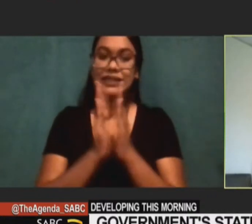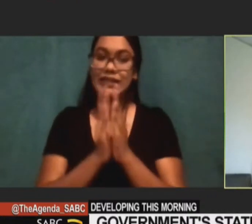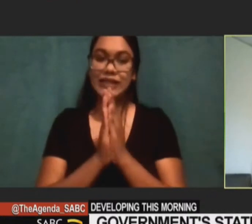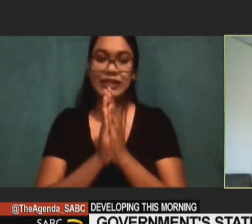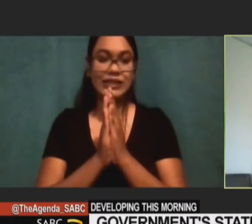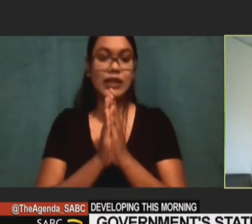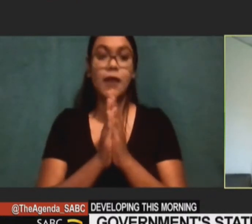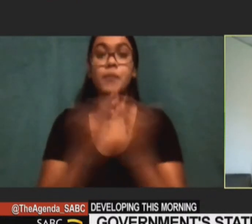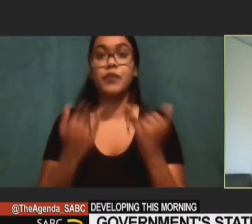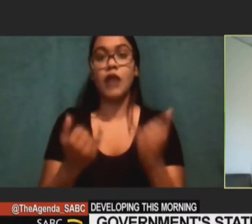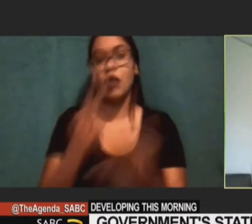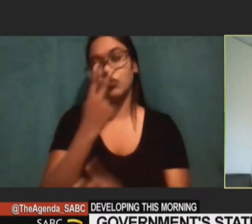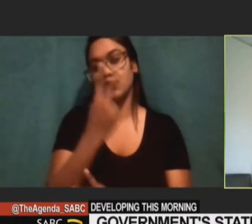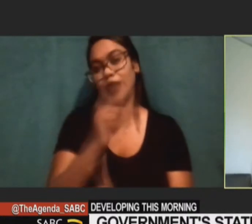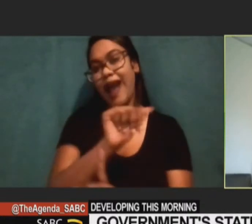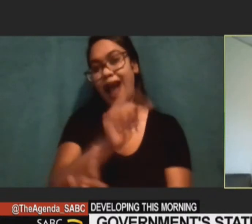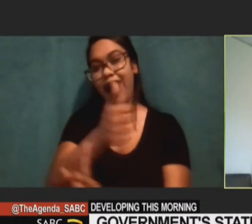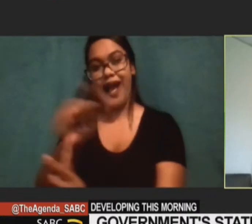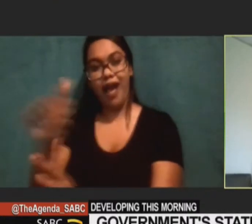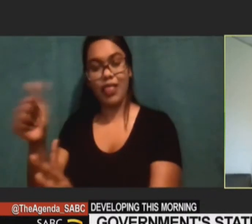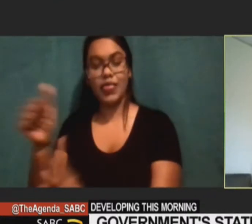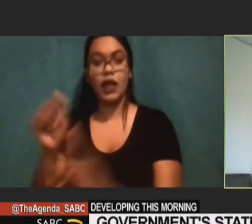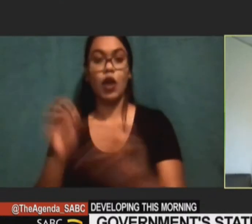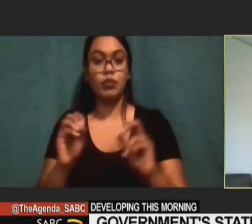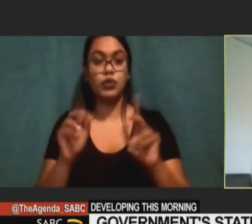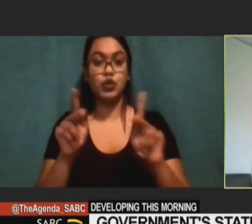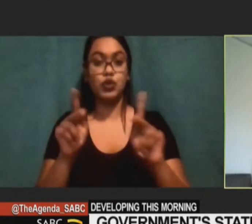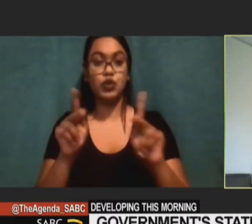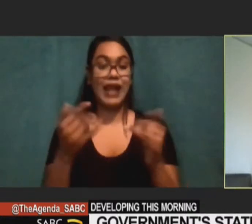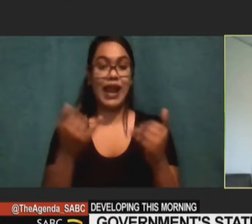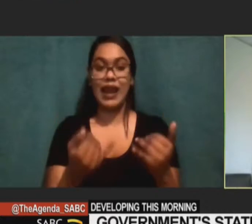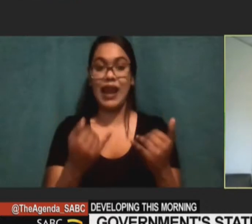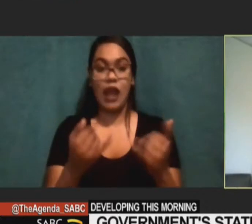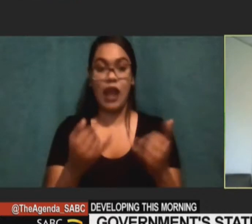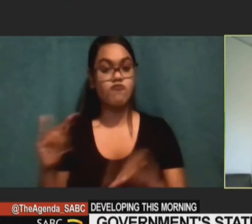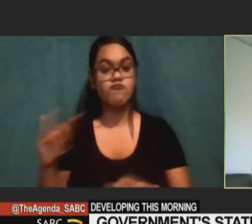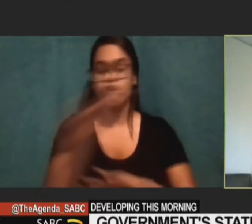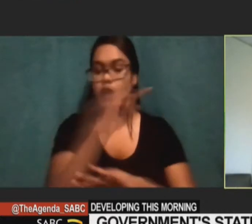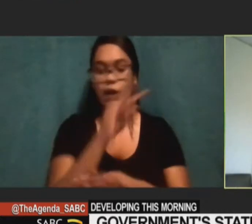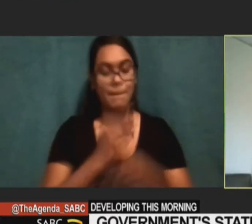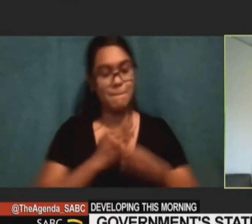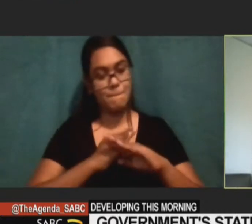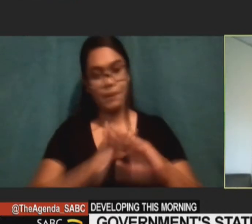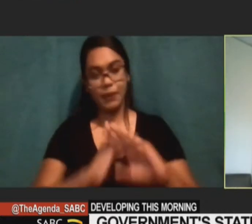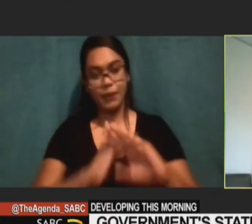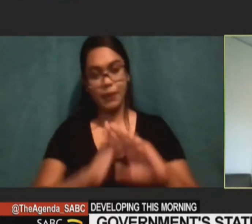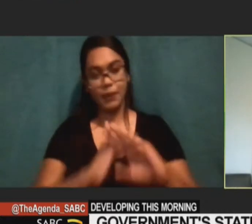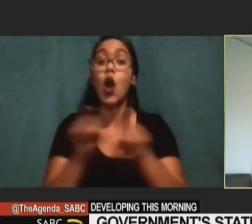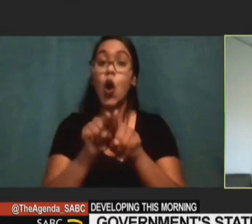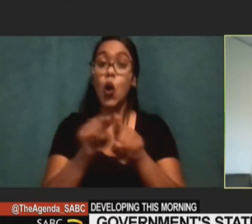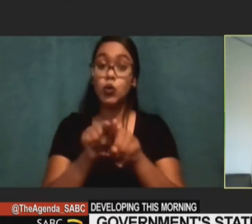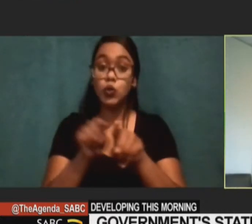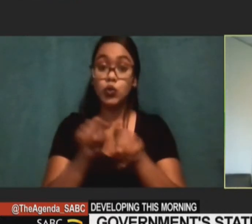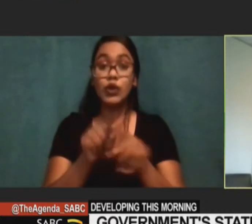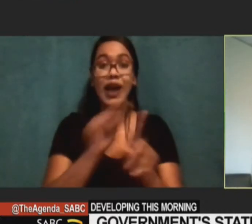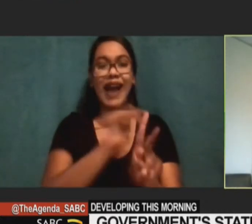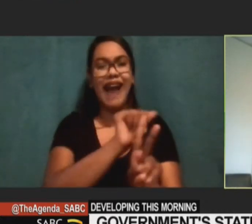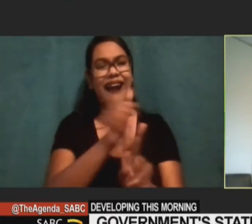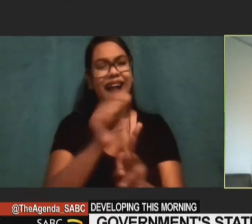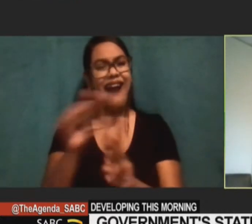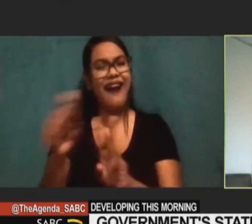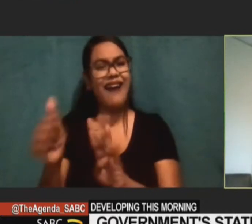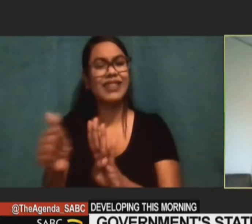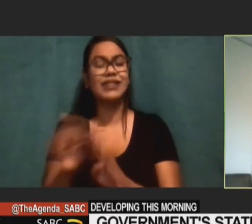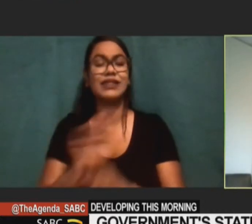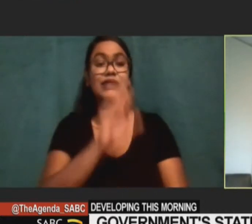other options. We've also, Minister, received reports of some South Africans stranded in